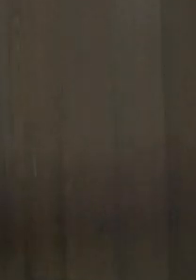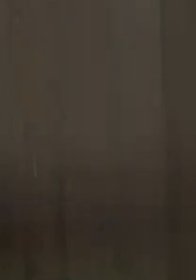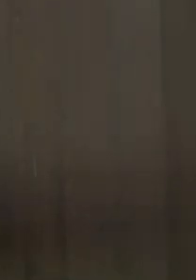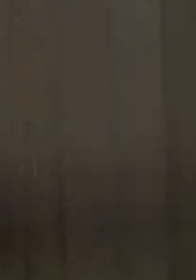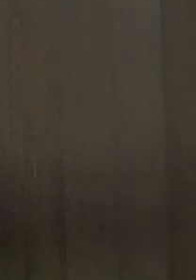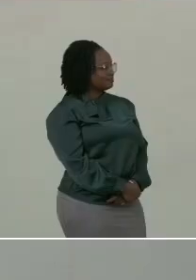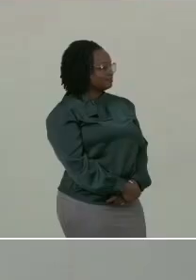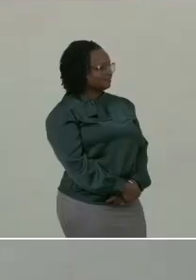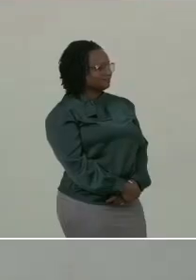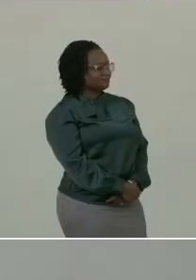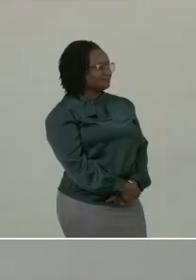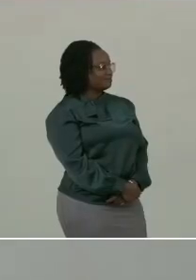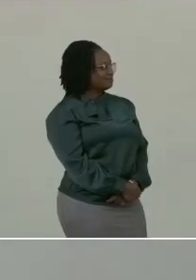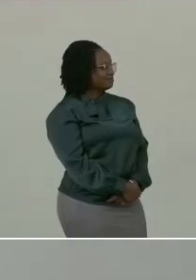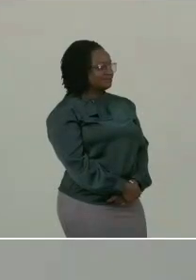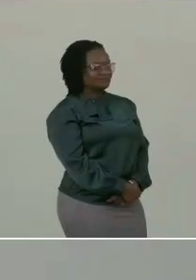clear.